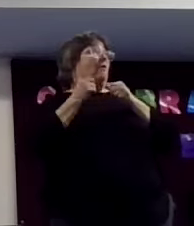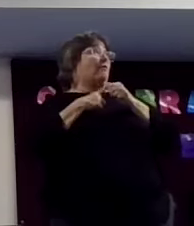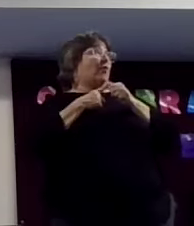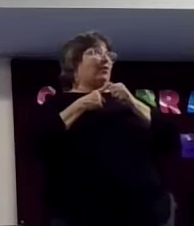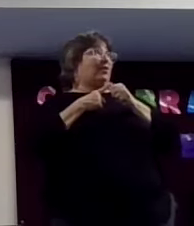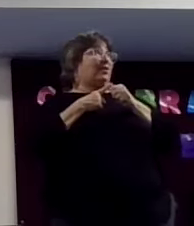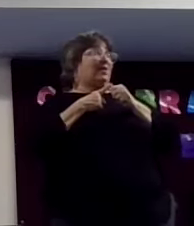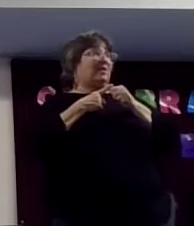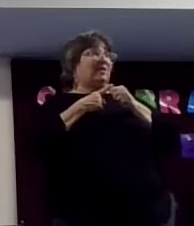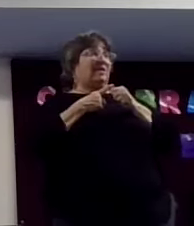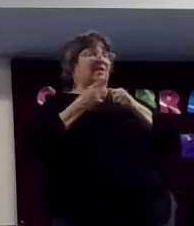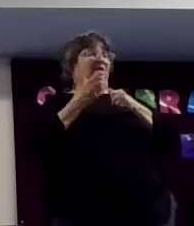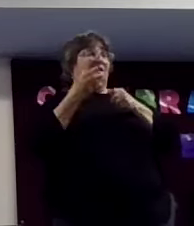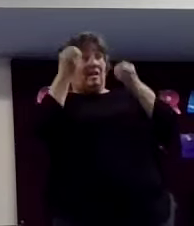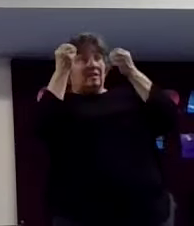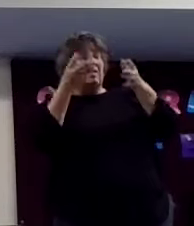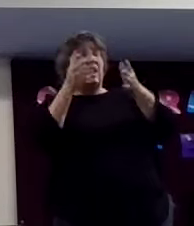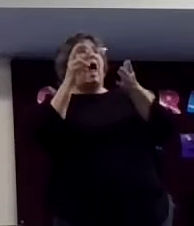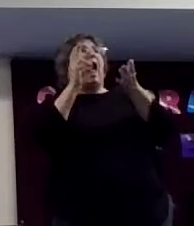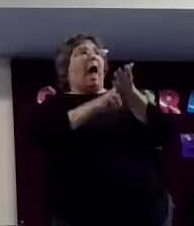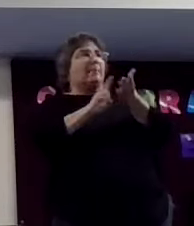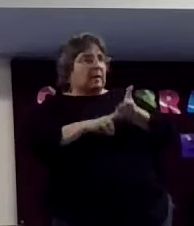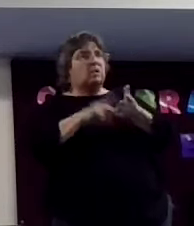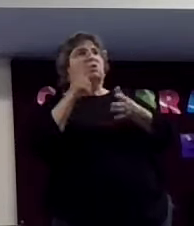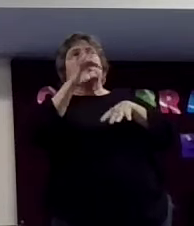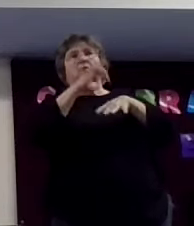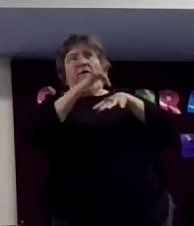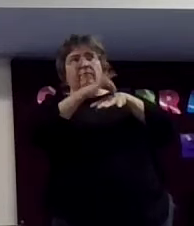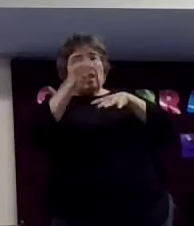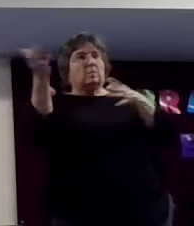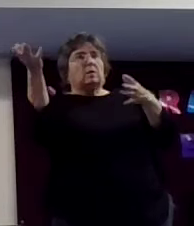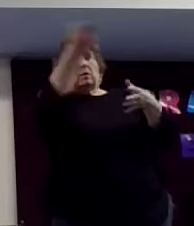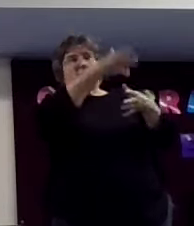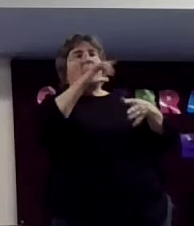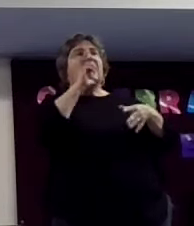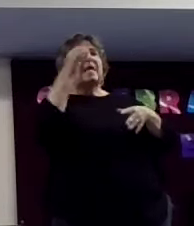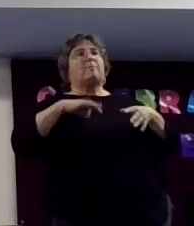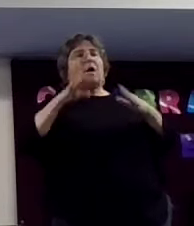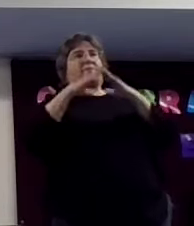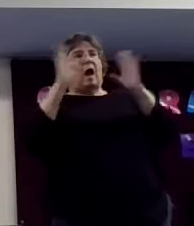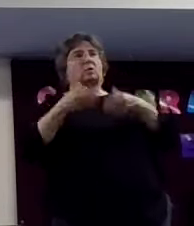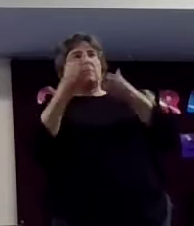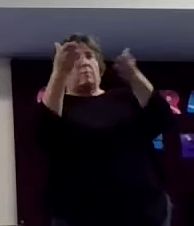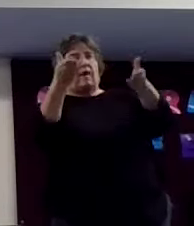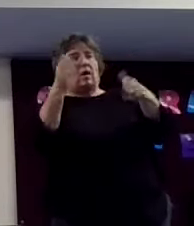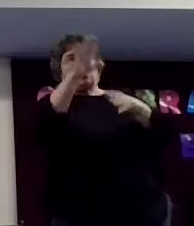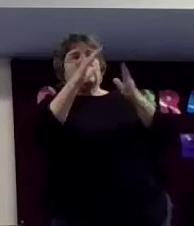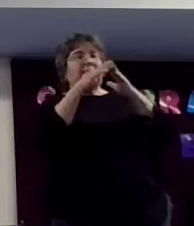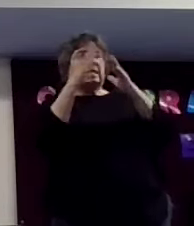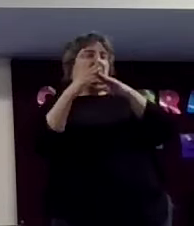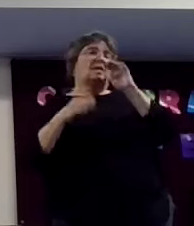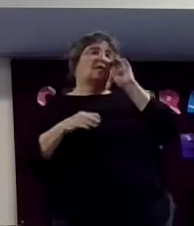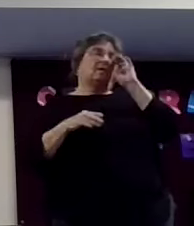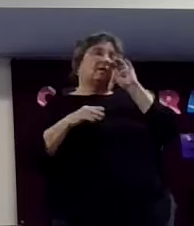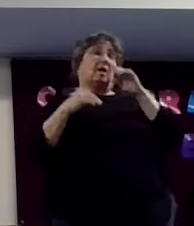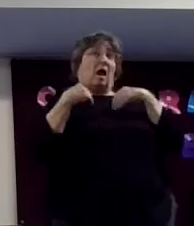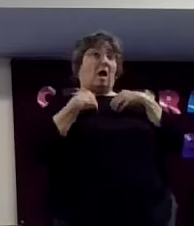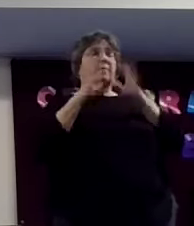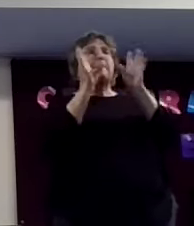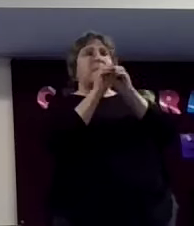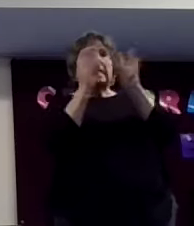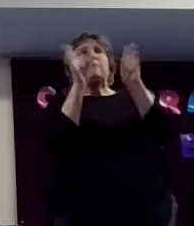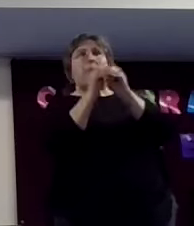set of resources is the applications are out there. We've gone through nonprofit housing providers throughout the city. So we've